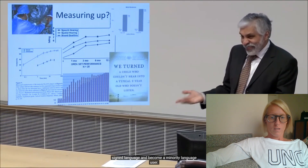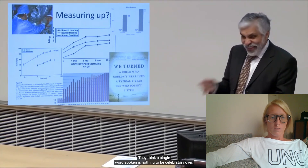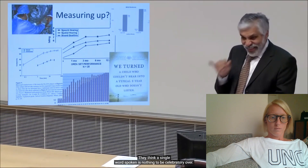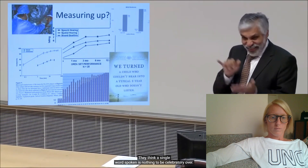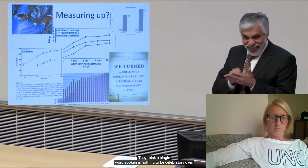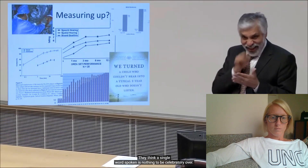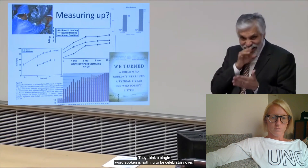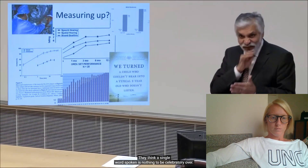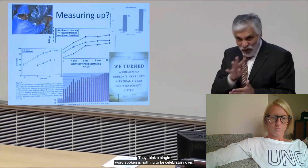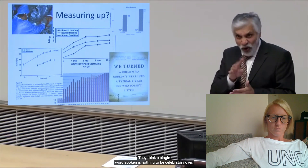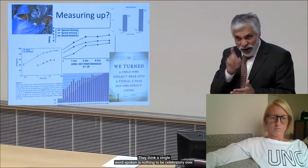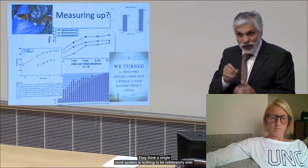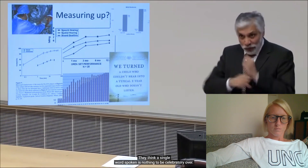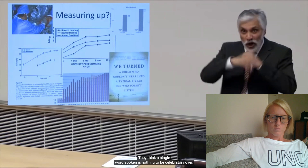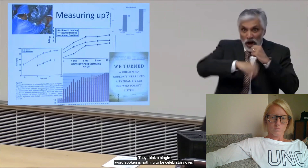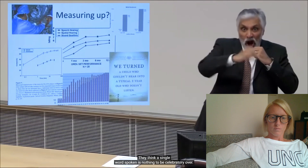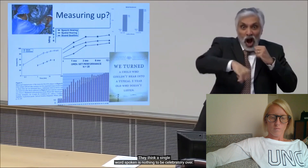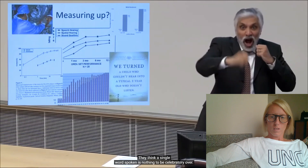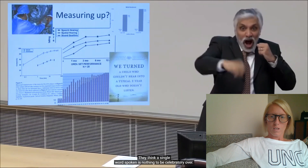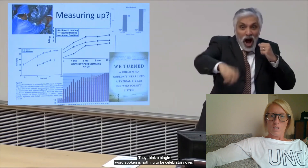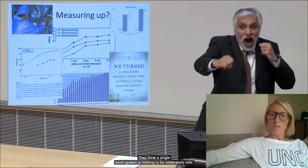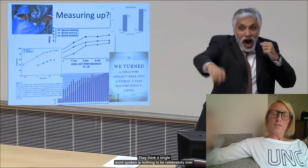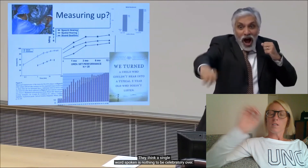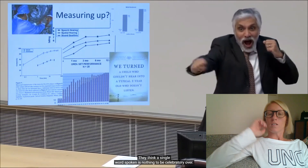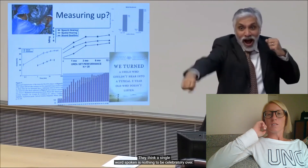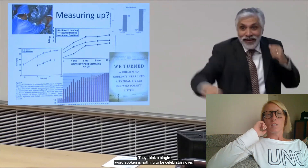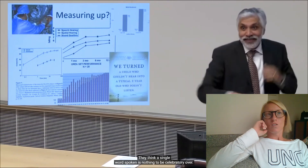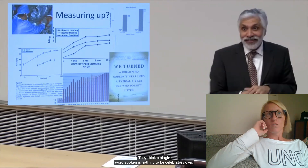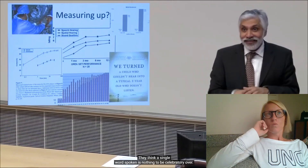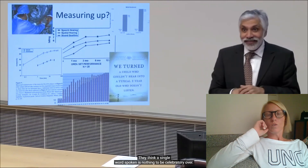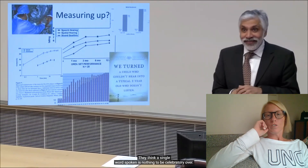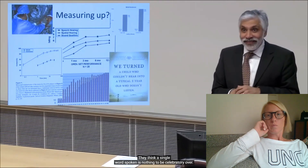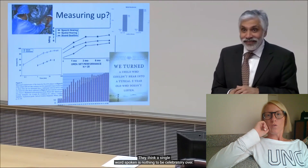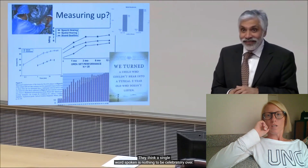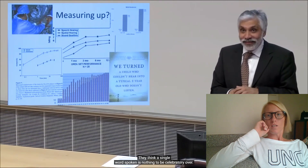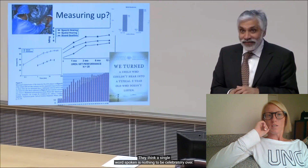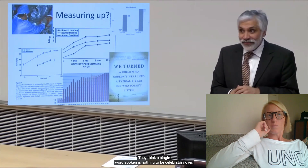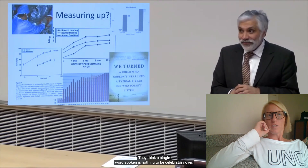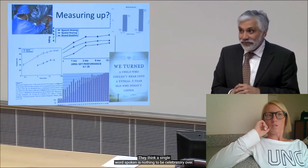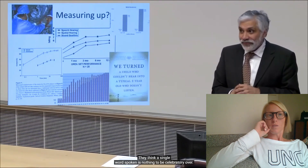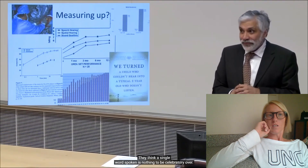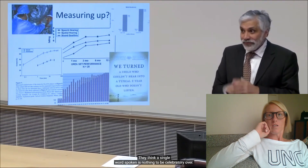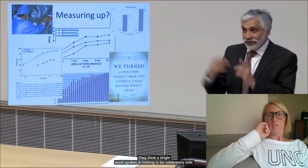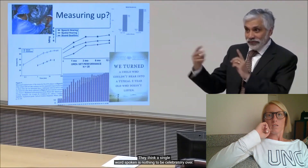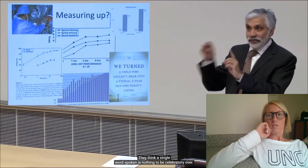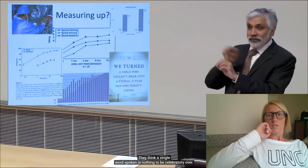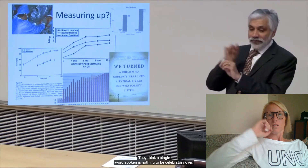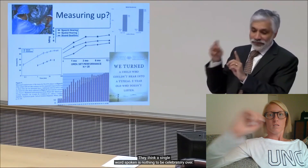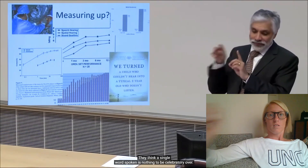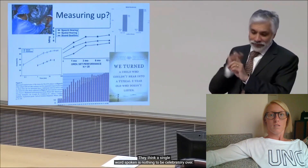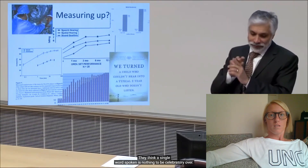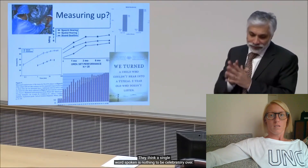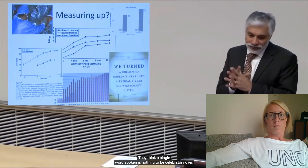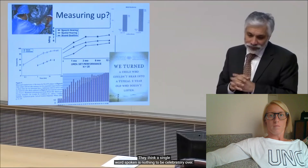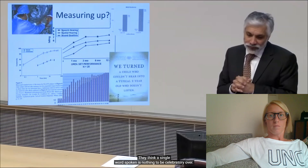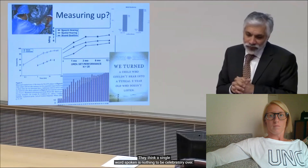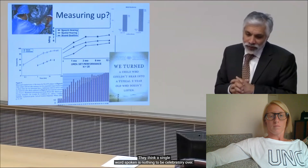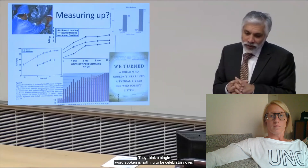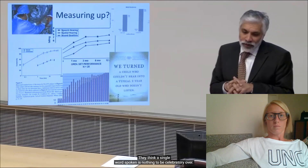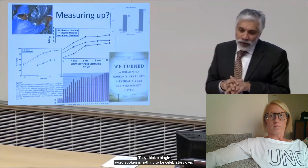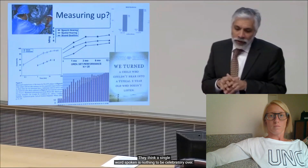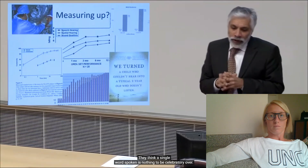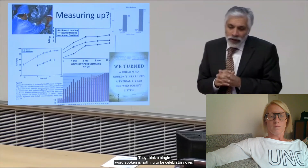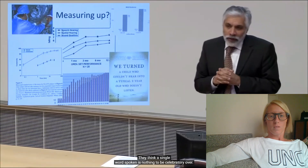user. They think a single word spoken They think a single word spoken is nothing to something be celebratory over.